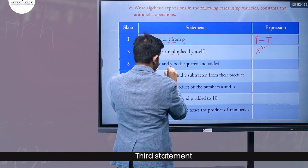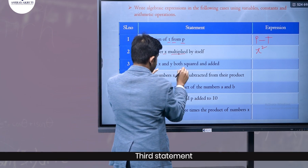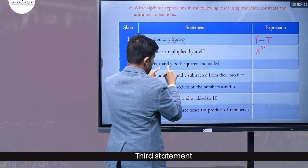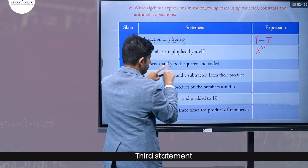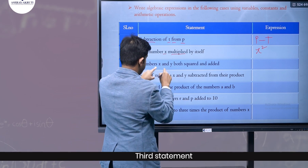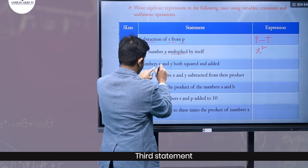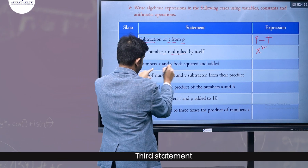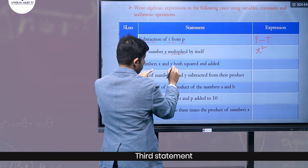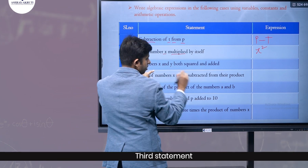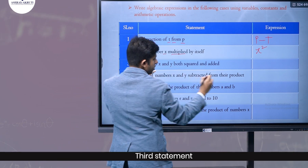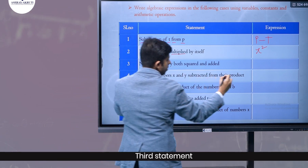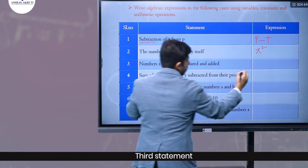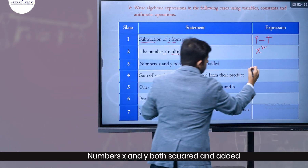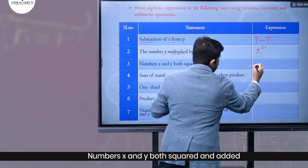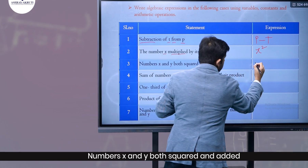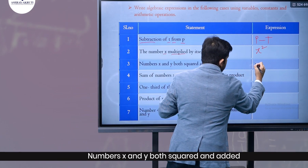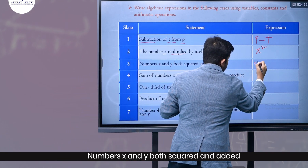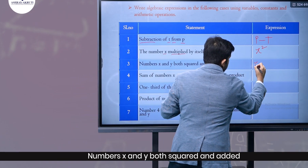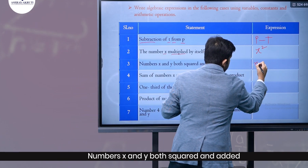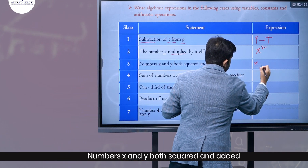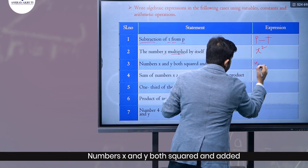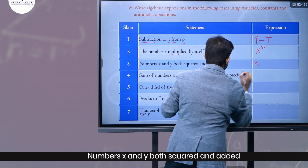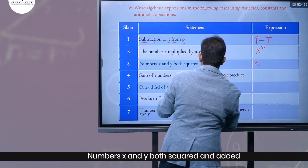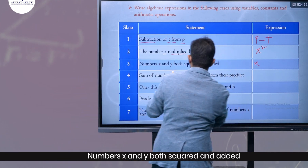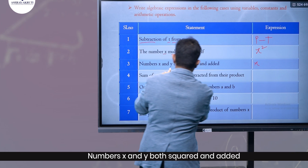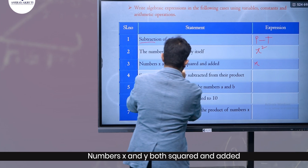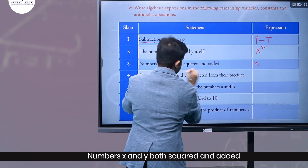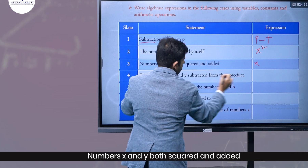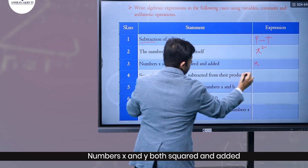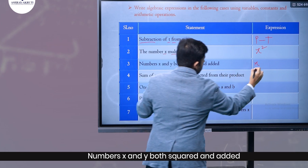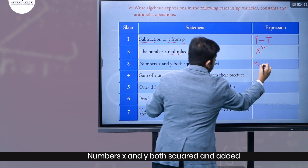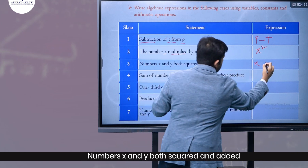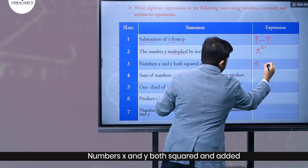Third statement, numbers x and y both squared and added.